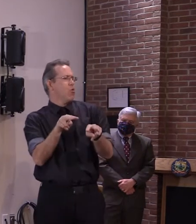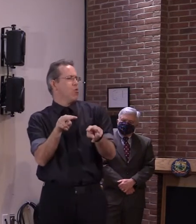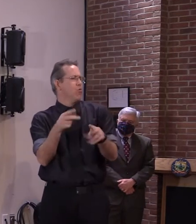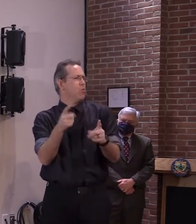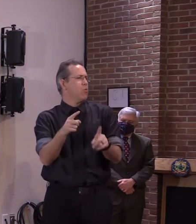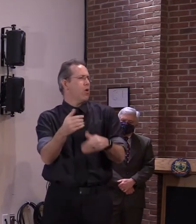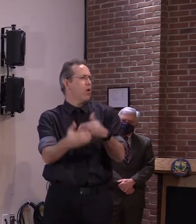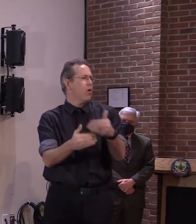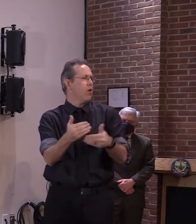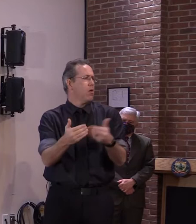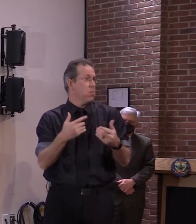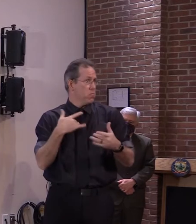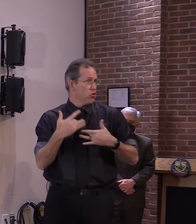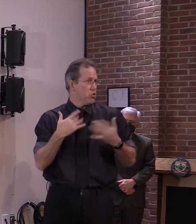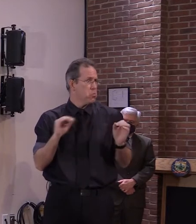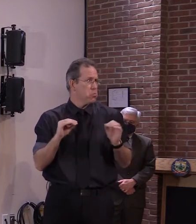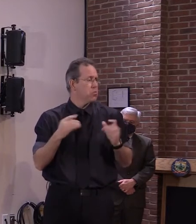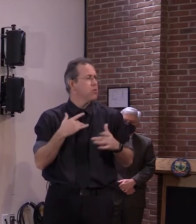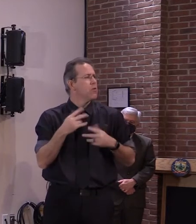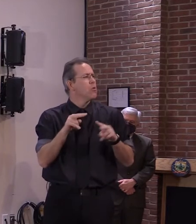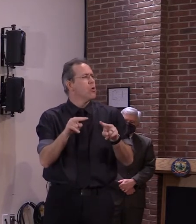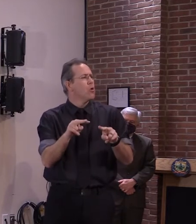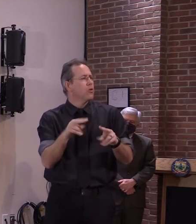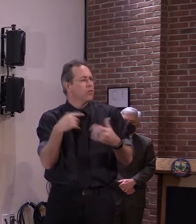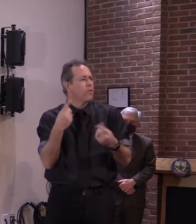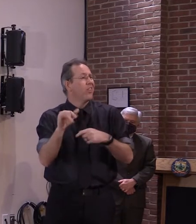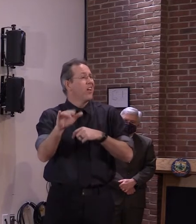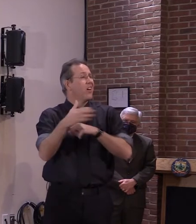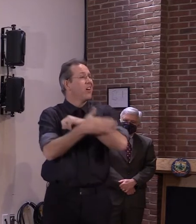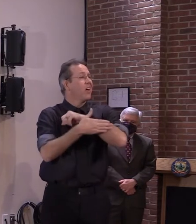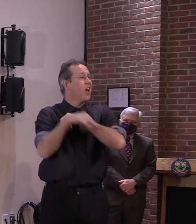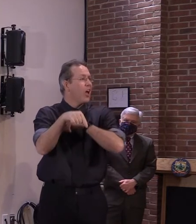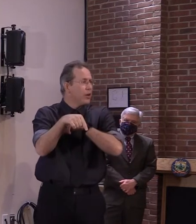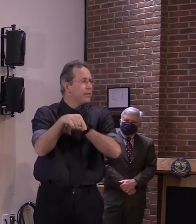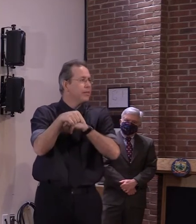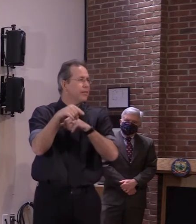far the washington county uh state's attorney has done a pretty good job